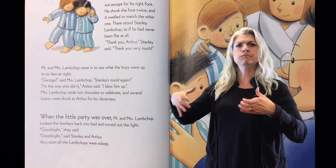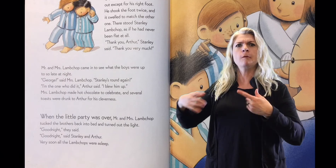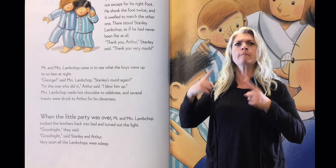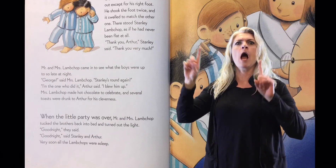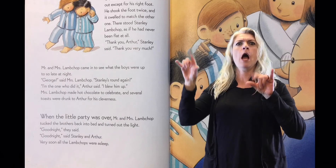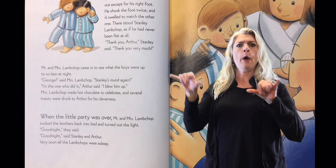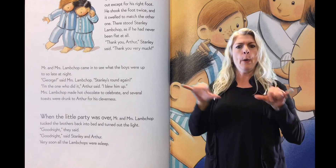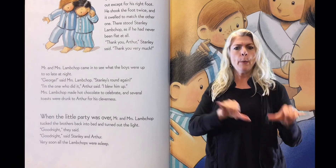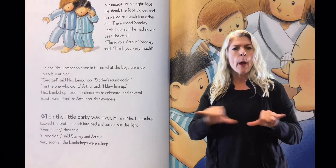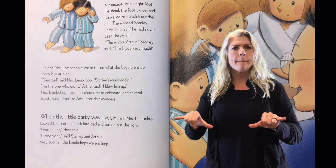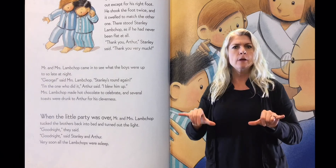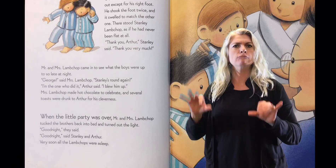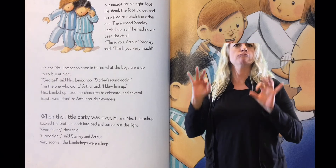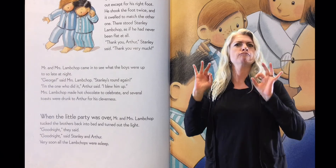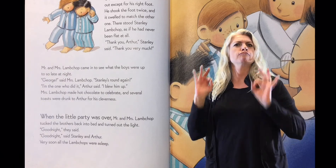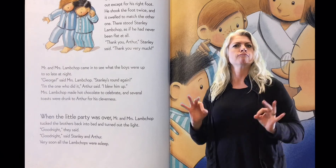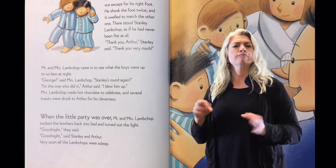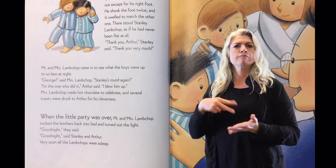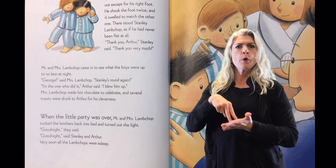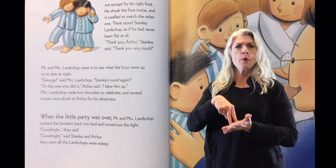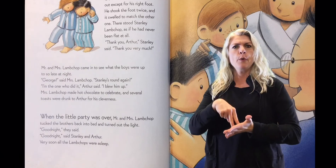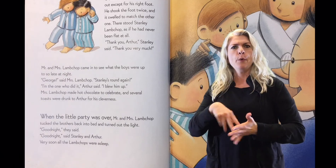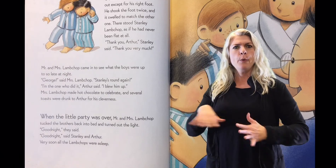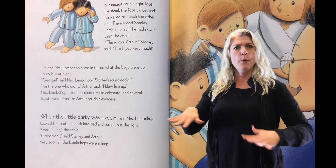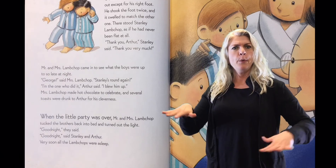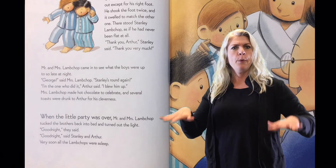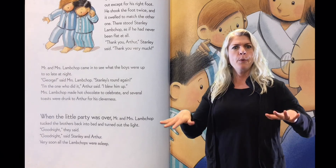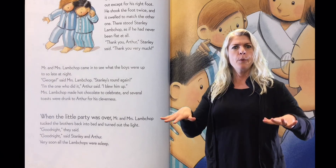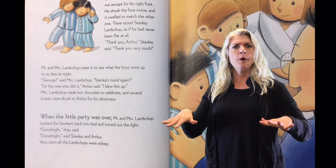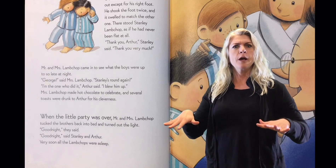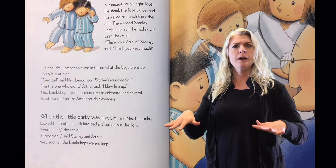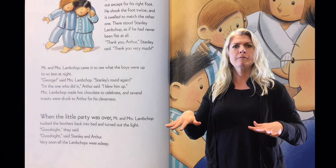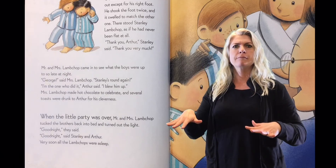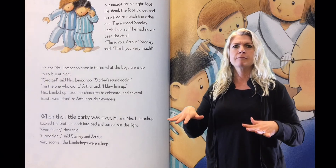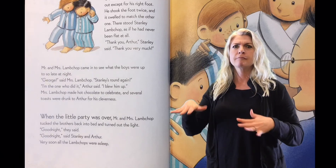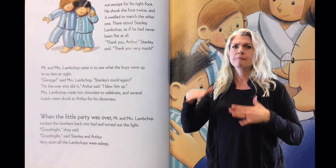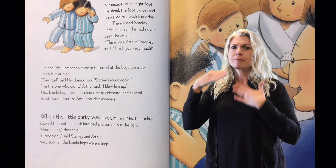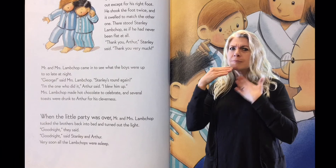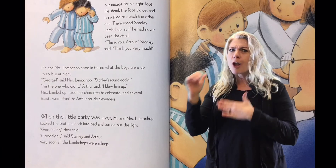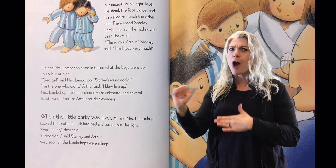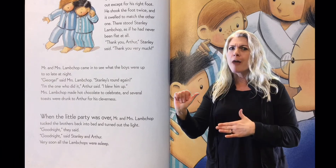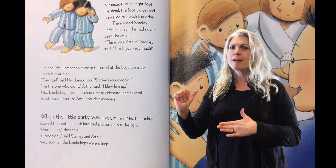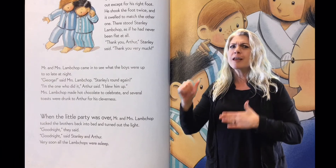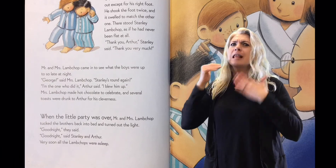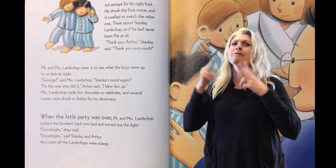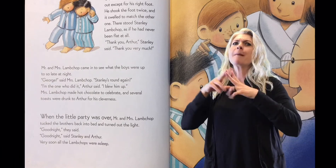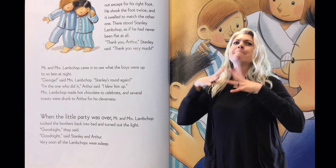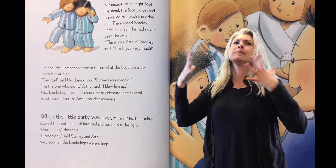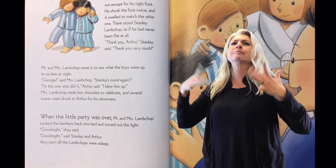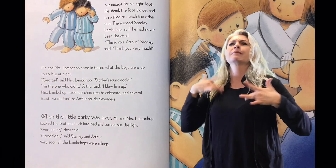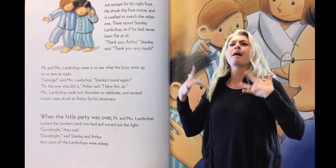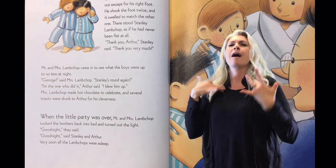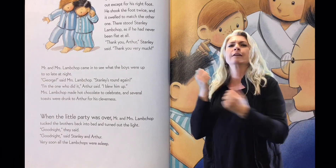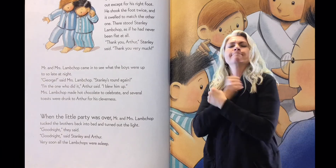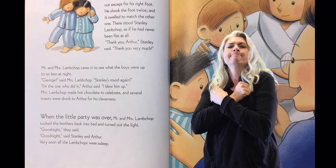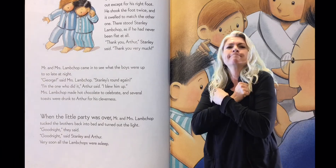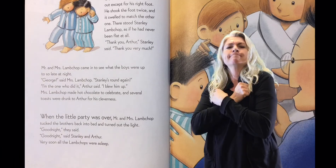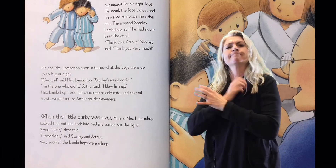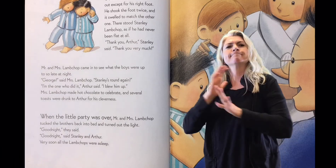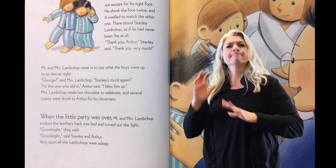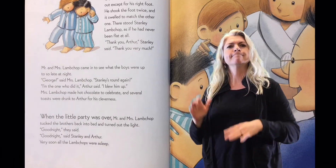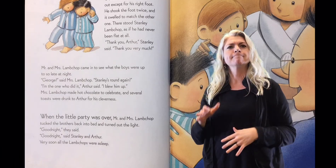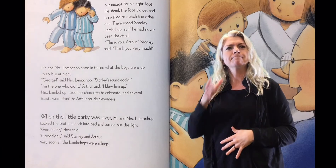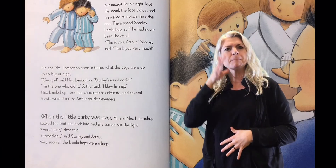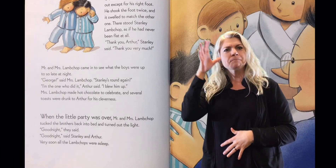one. There stood Stanley Lambchop, as if he had never been flat at all. "Thank you, Arthur,"